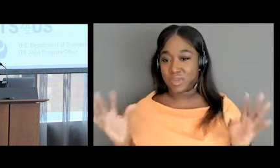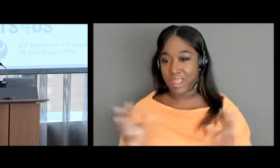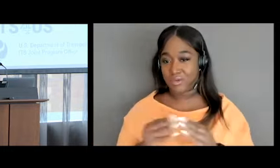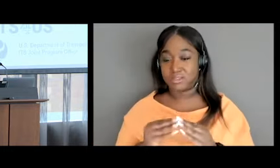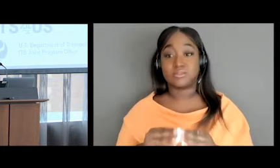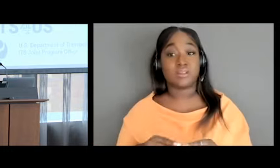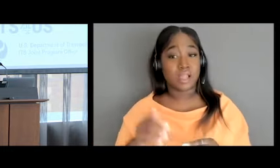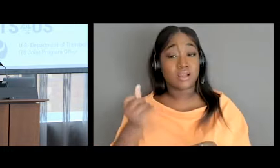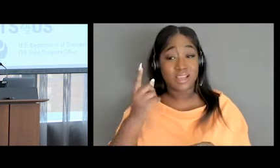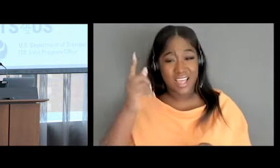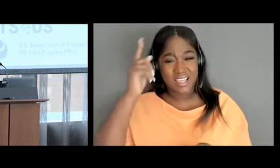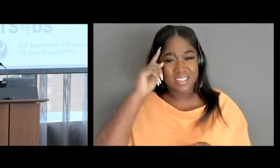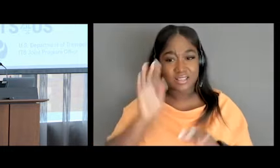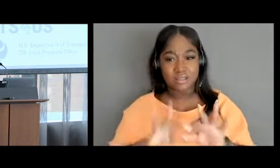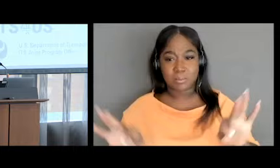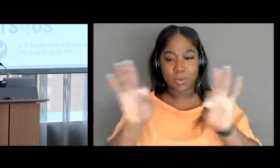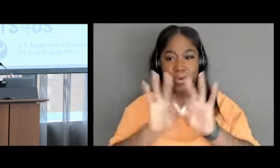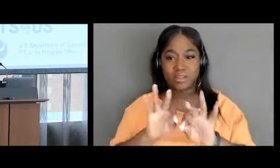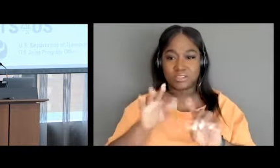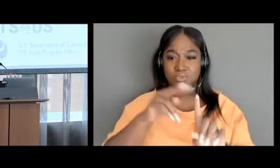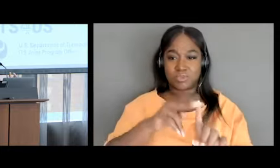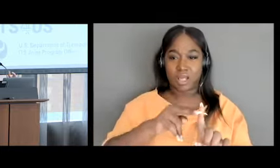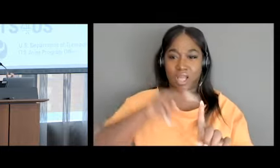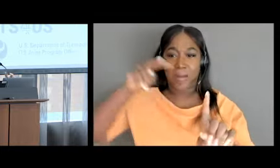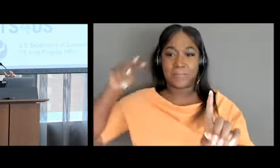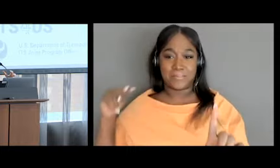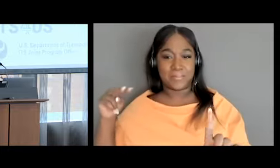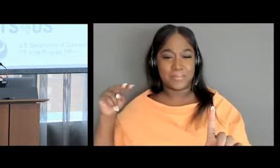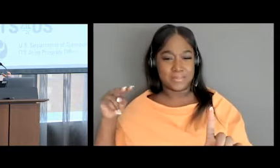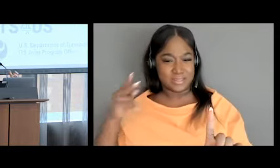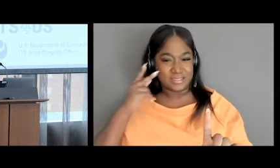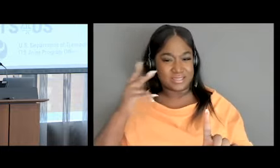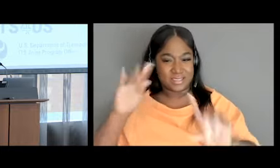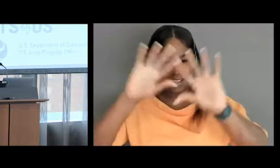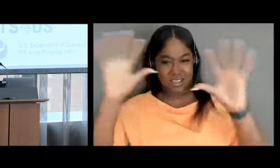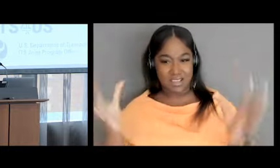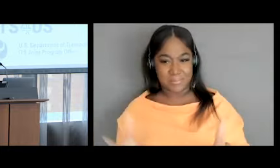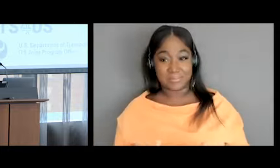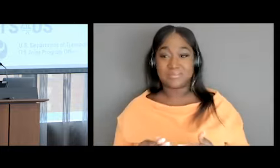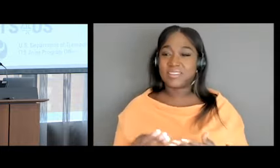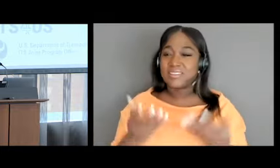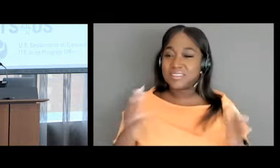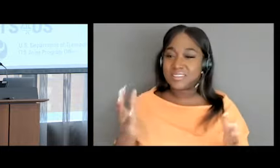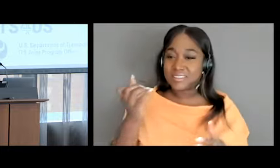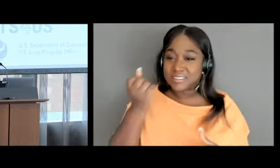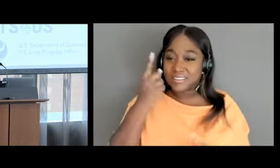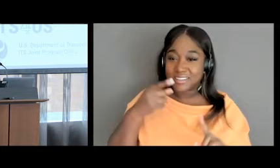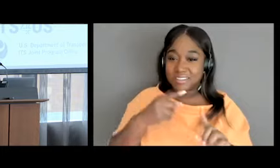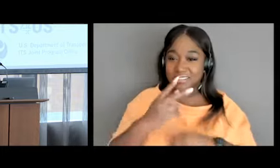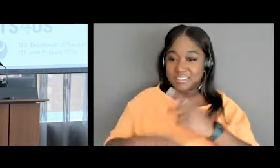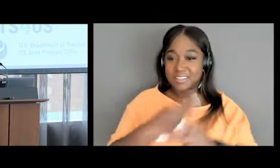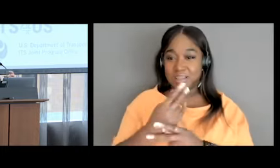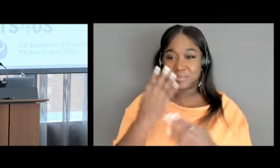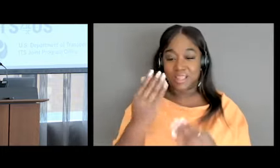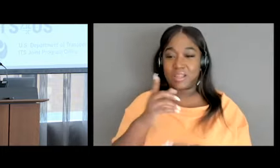well, we all sort of understand that this type of data could really help us both in terms